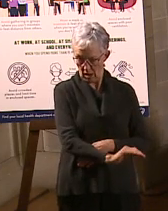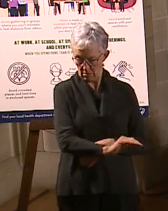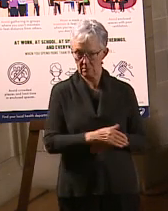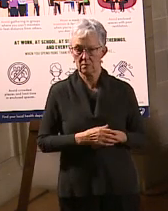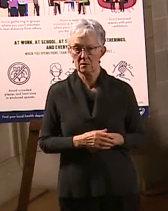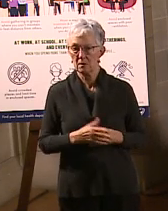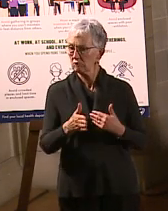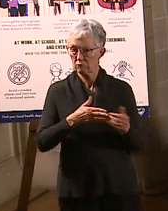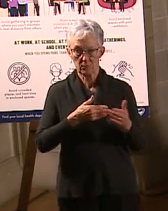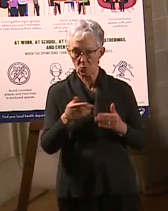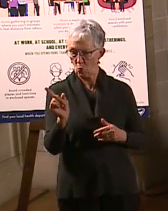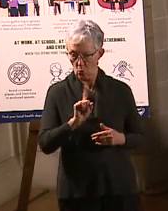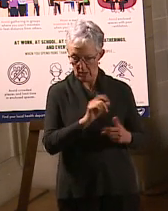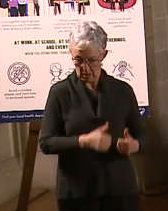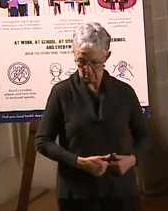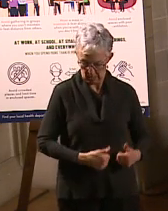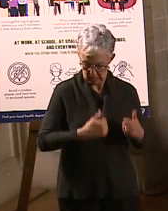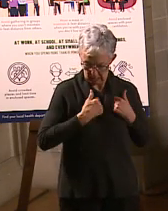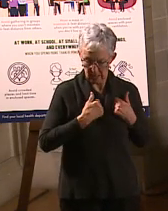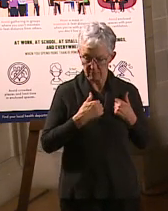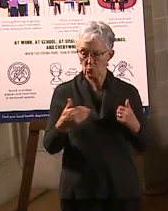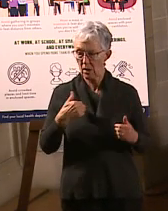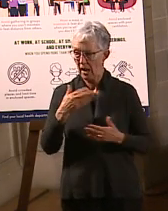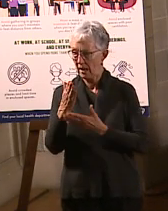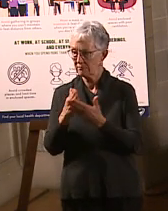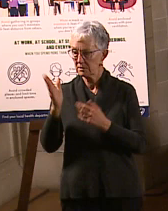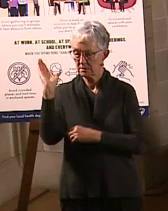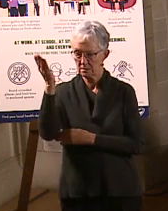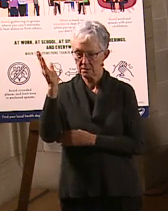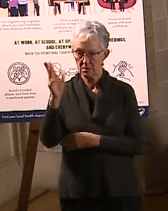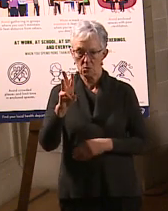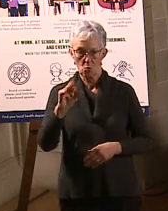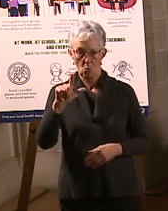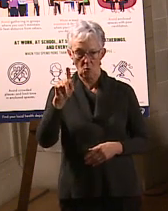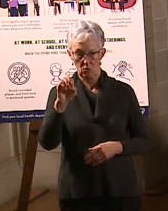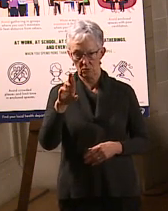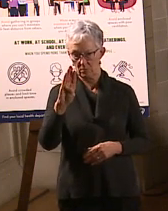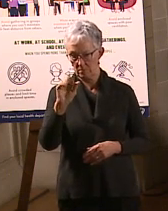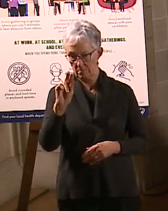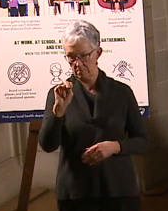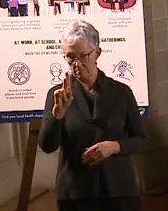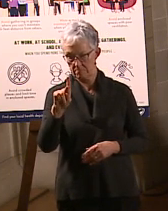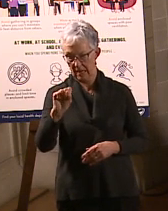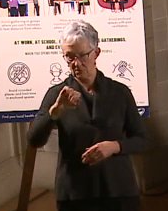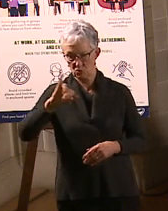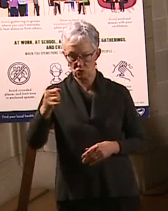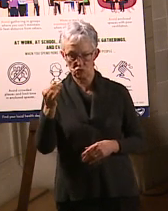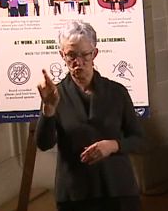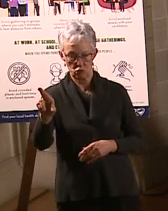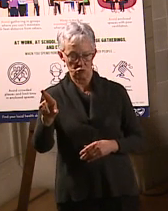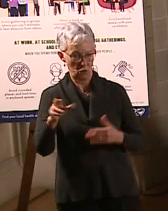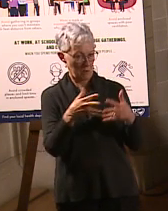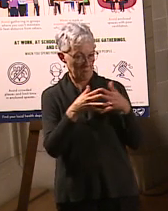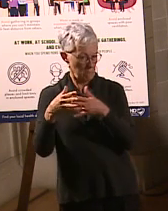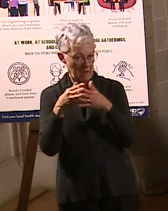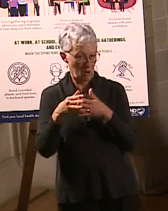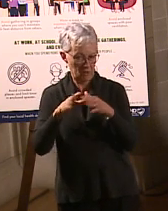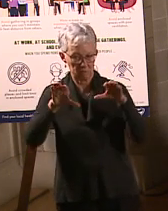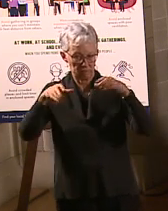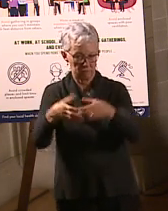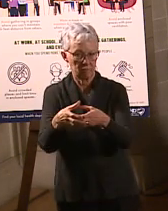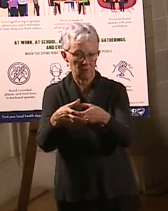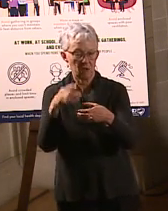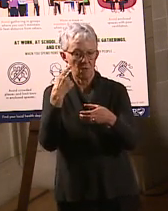And so we've got a couple of speakers here today. They're going to talk about that. Walter Banks Jr. with the American Federation for Children is going to talk about how school